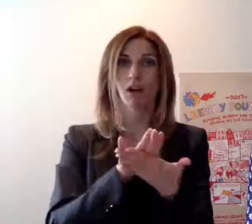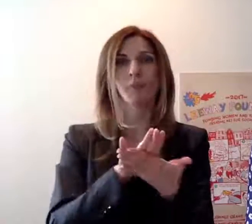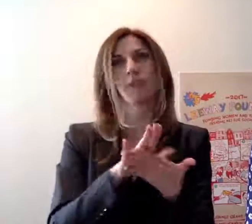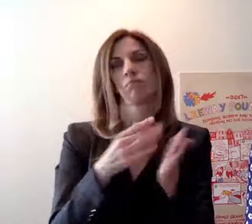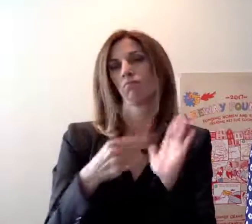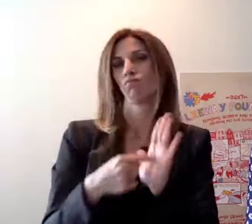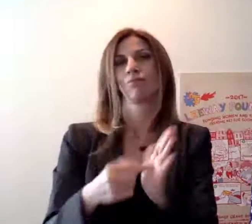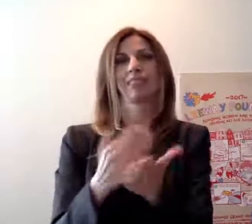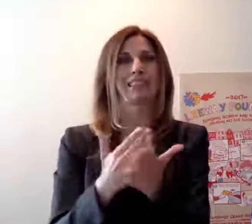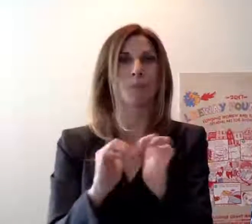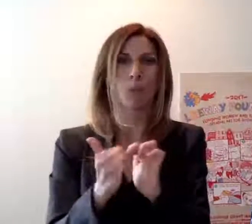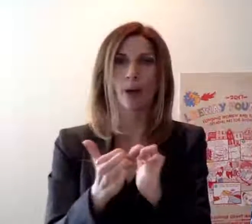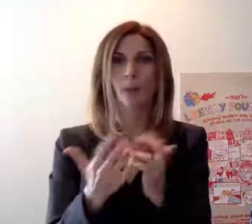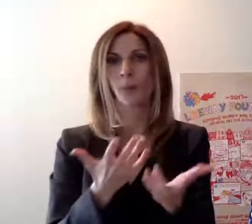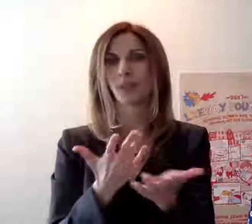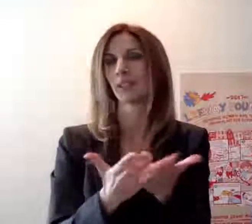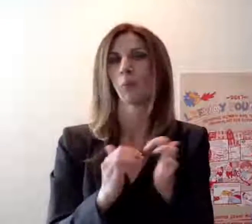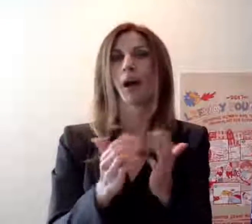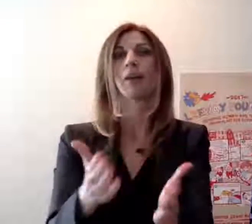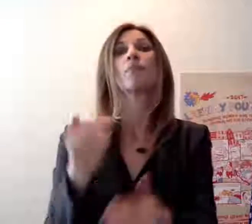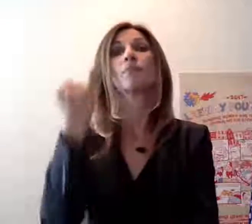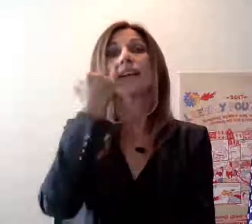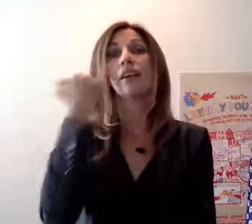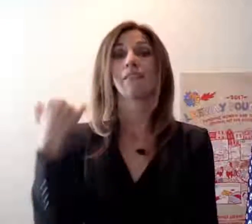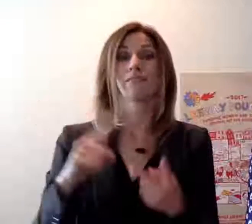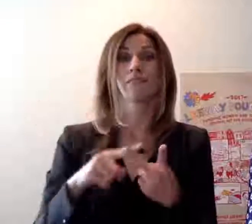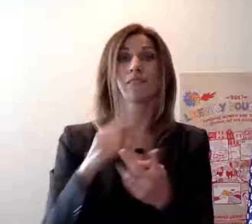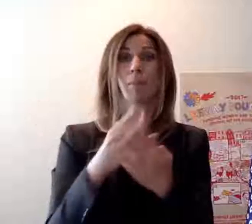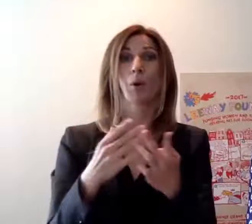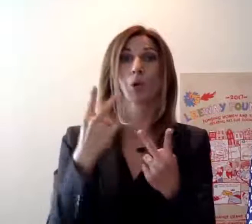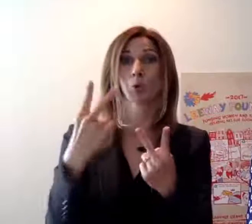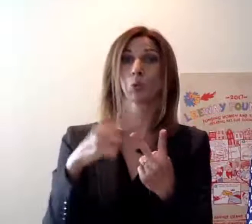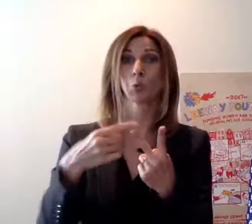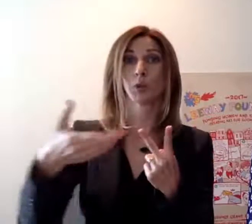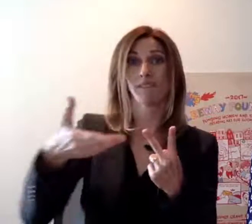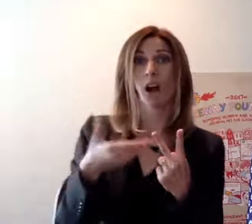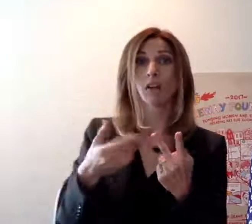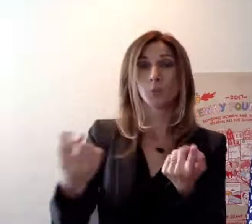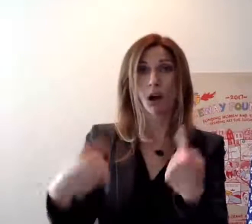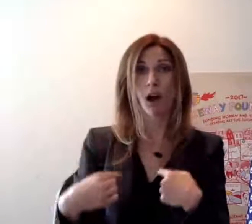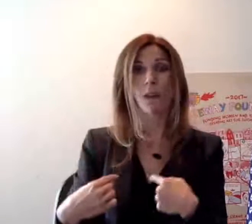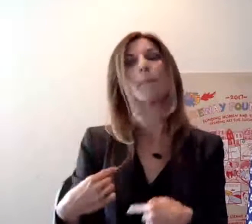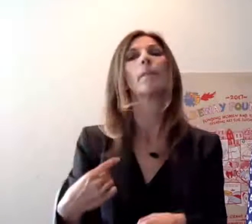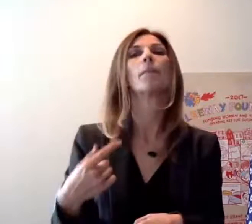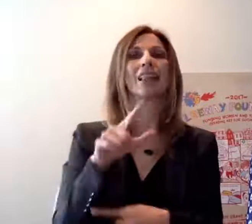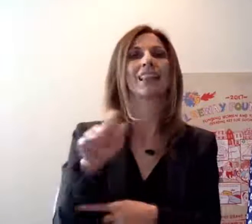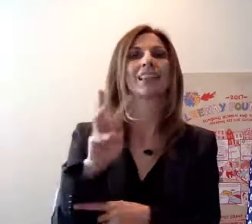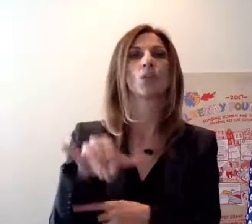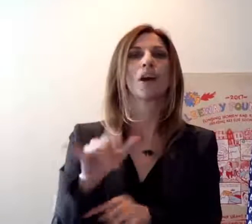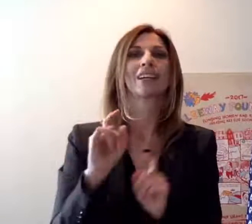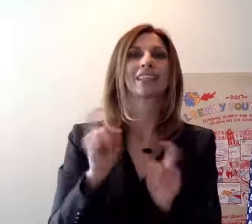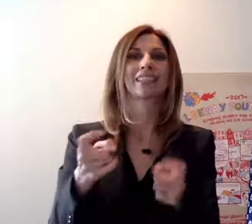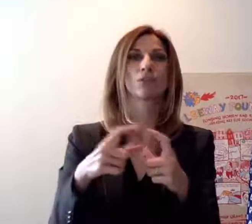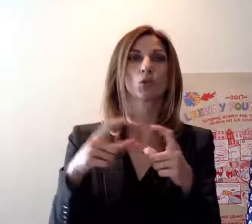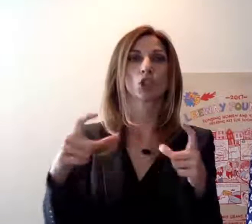way. If you are invited to stage 2 of the Transformation Award, Leeway gives you a check